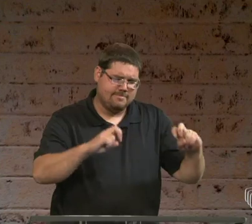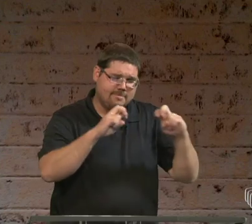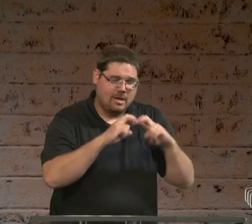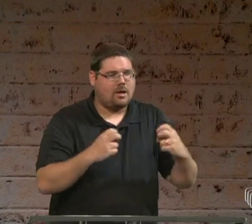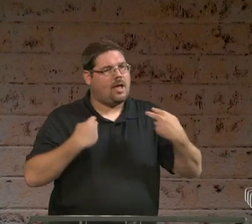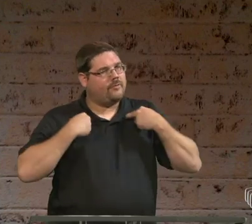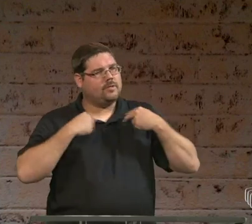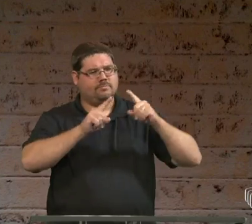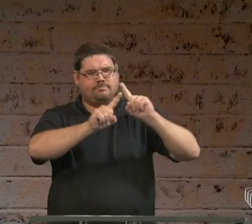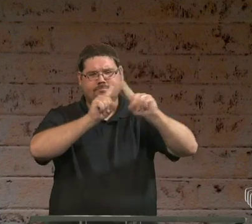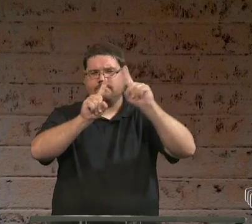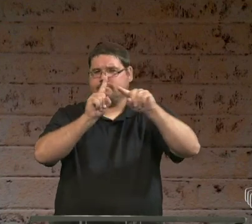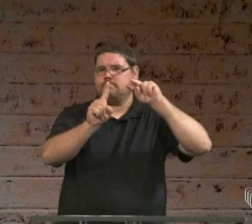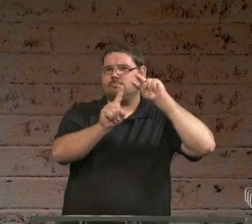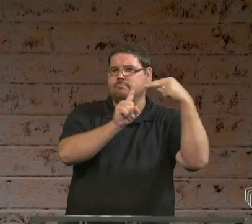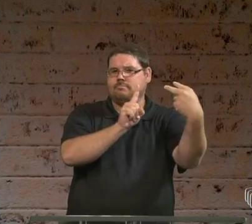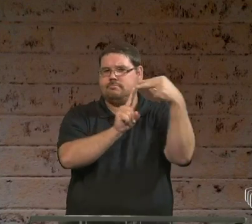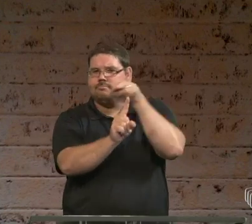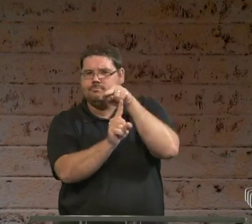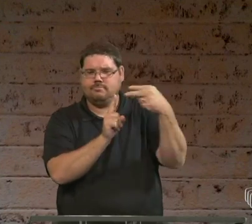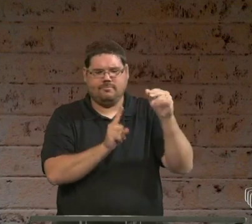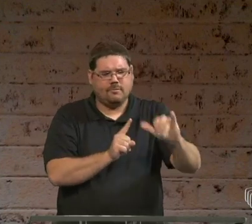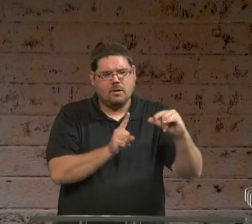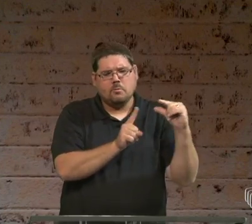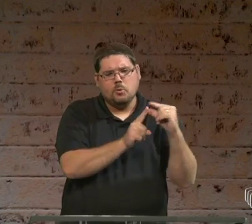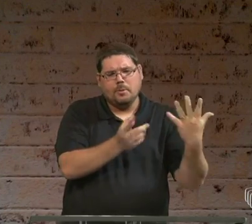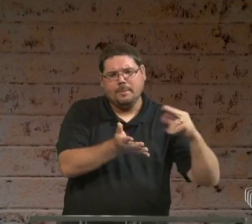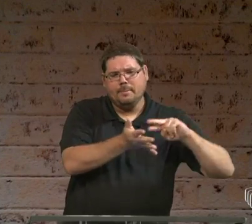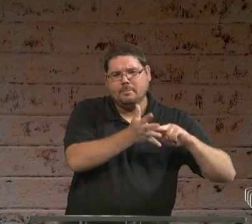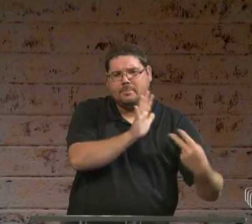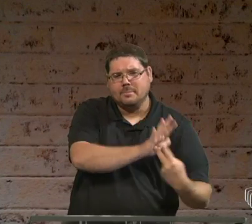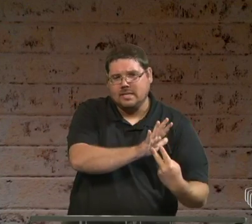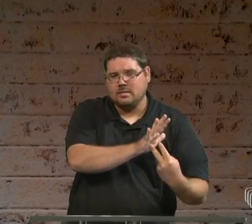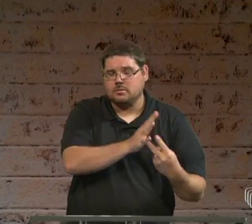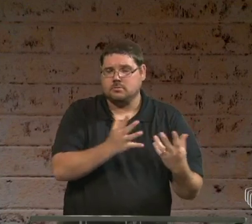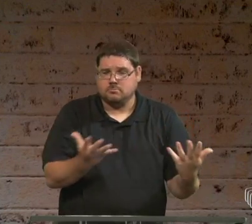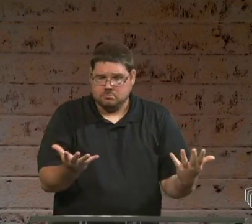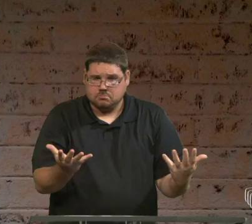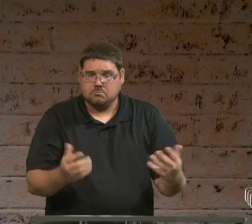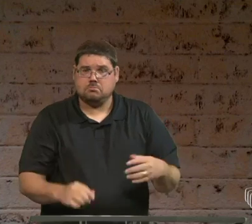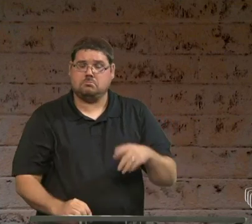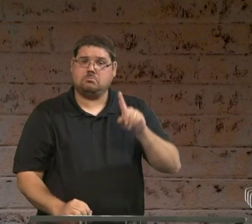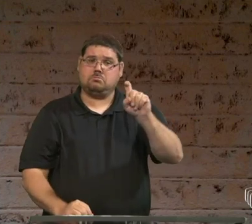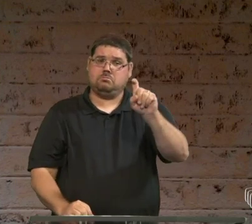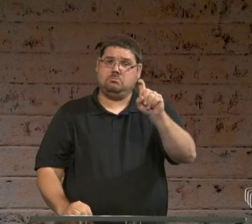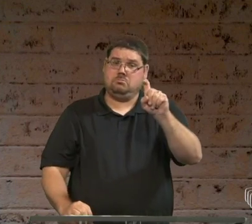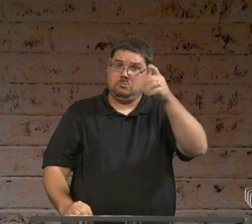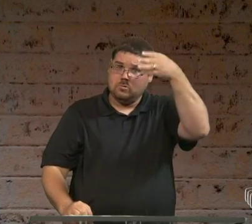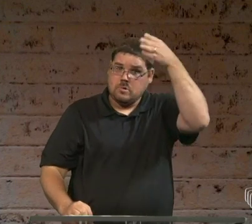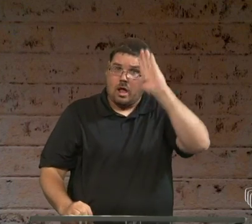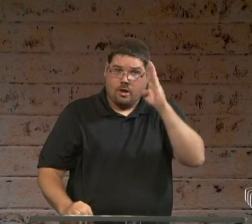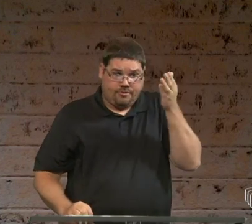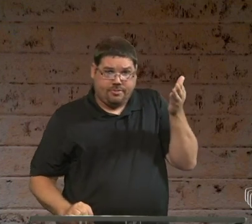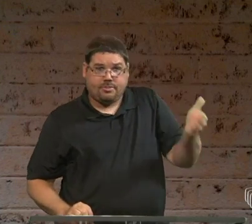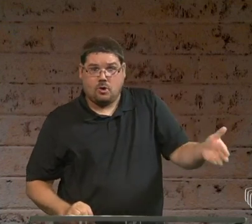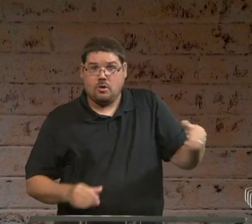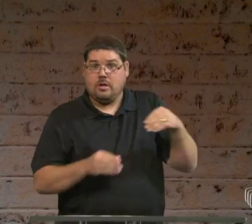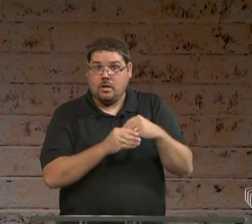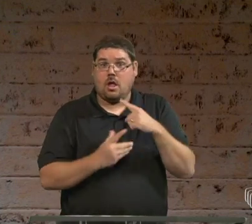torment. So as I have looked into this word, which concept makes the most sense in this particular verse? Well,